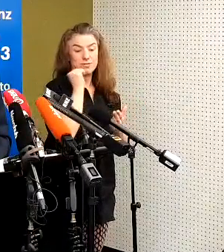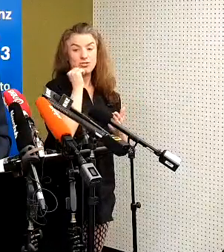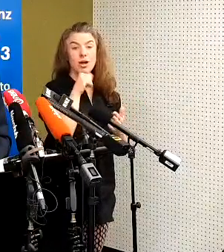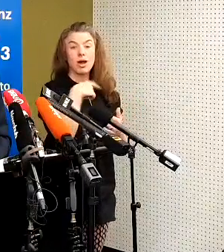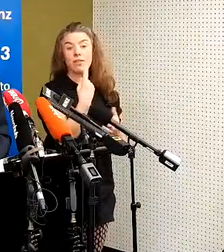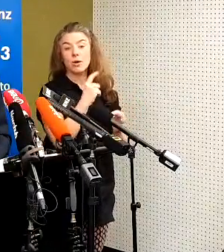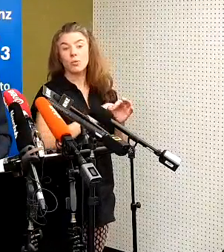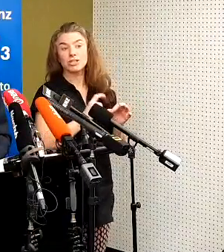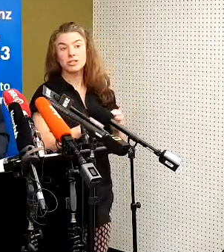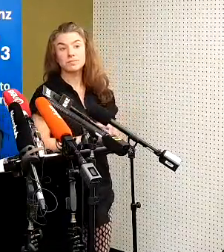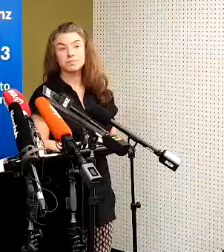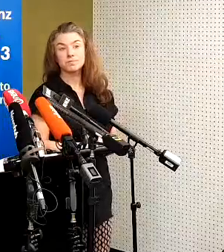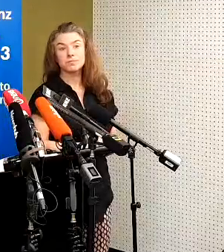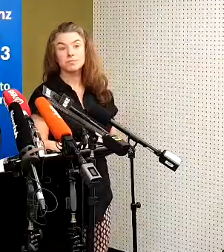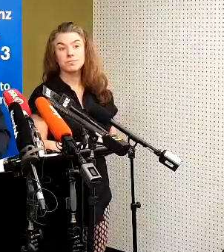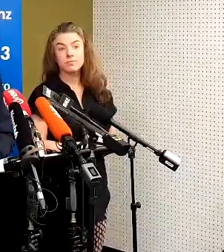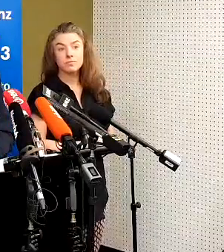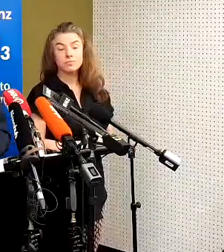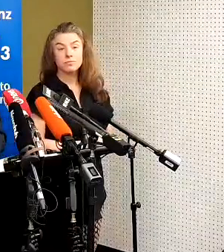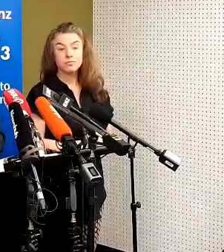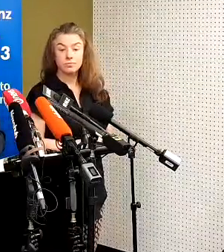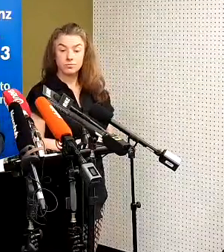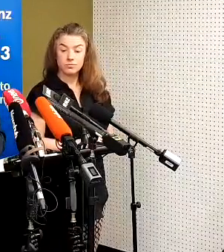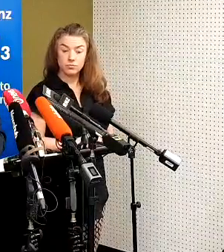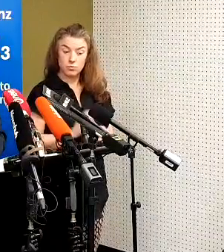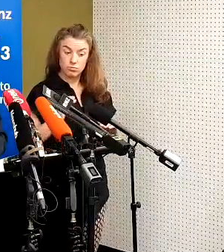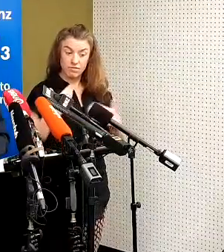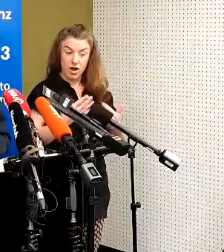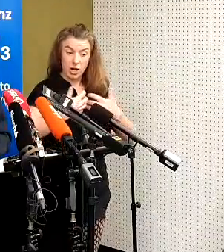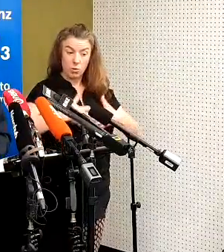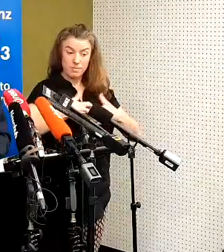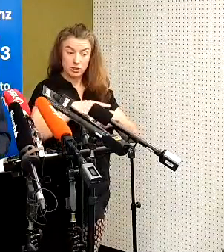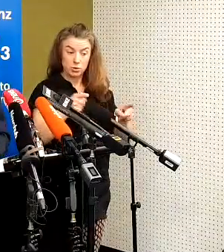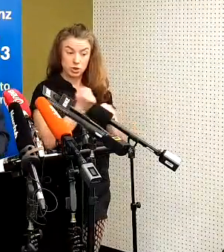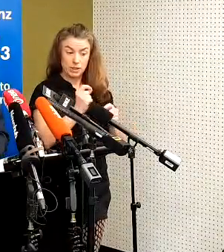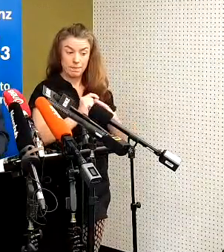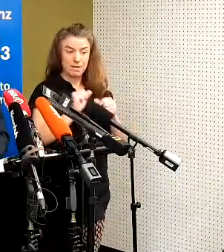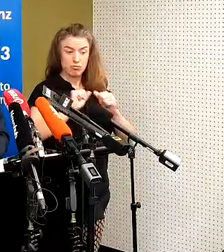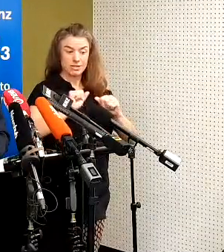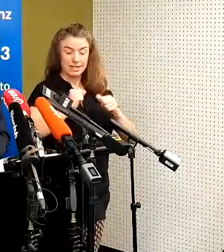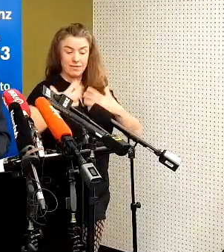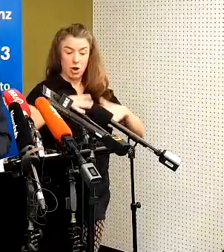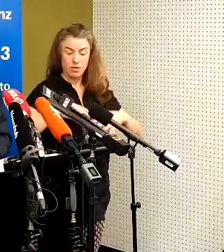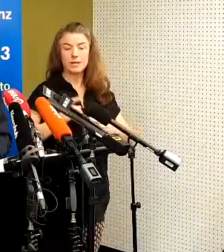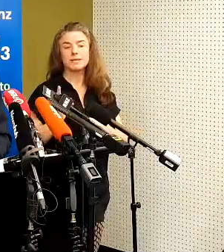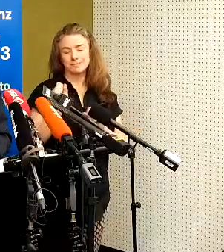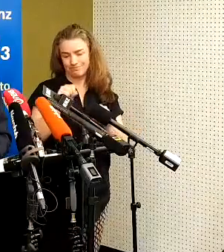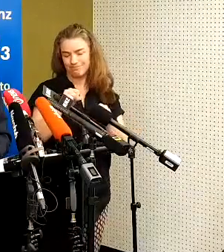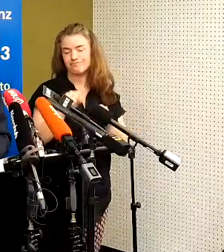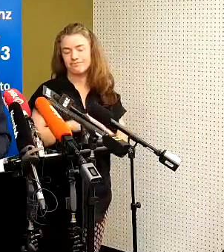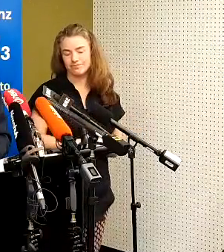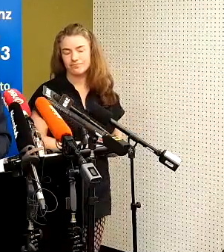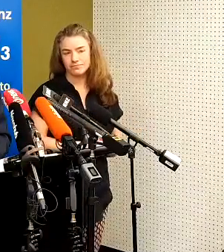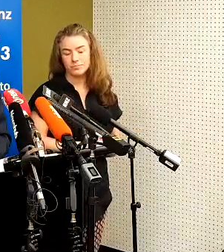another question? Have GPs been offered protective gear yet? Oh, absolutely. In fact, we've gone to great pains